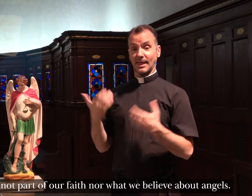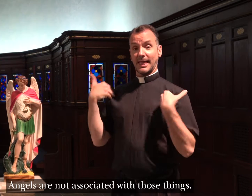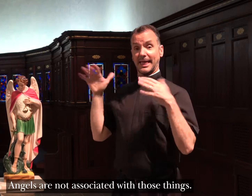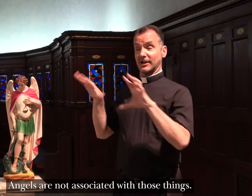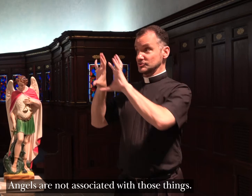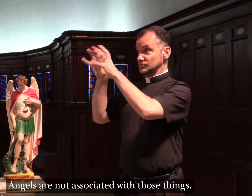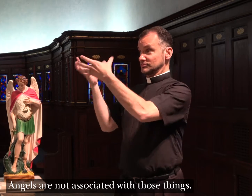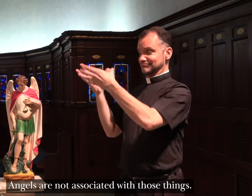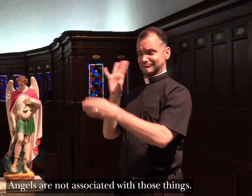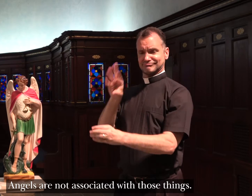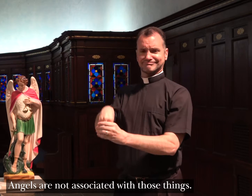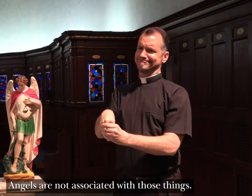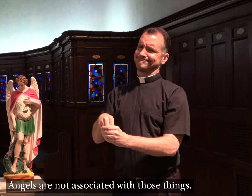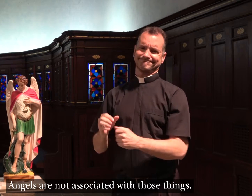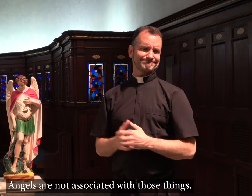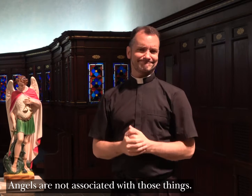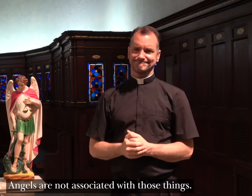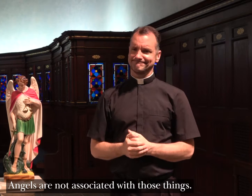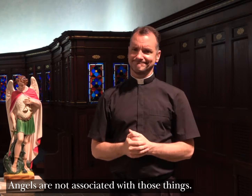Angels are not associated with those things.